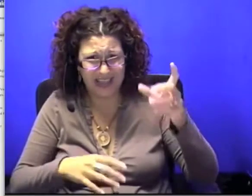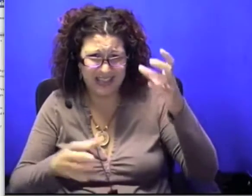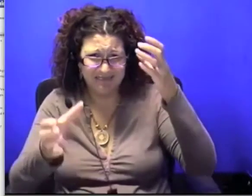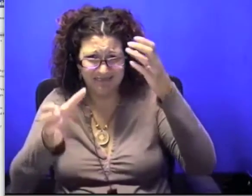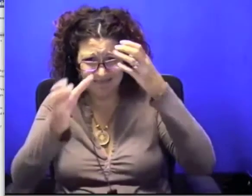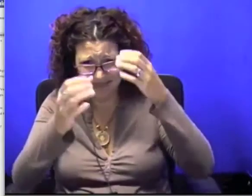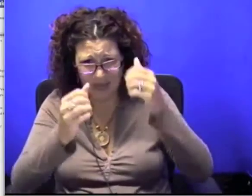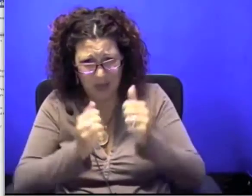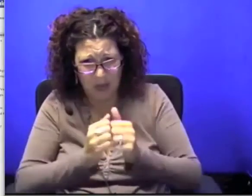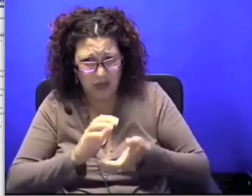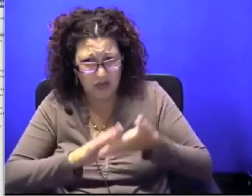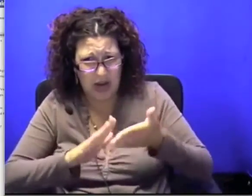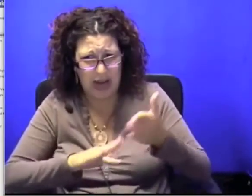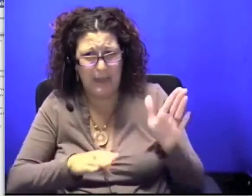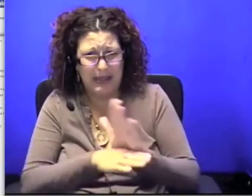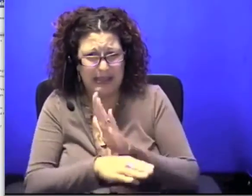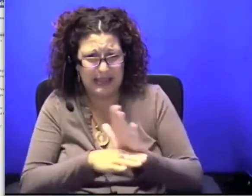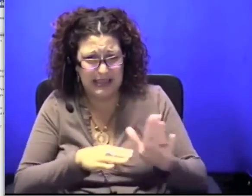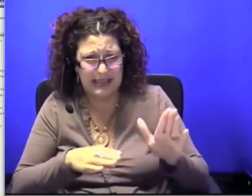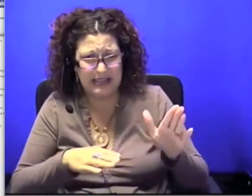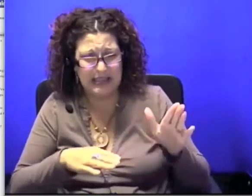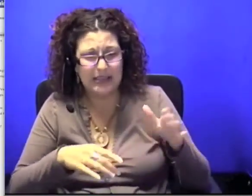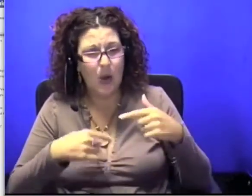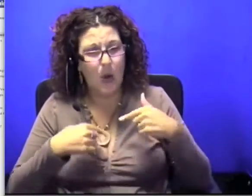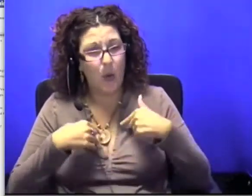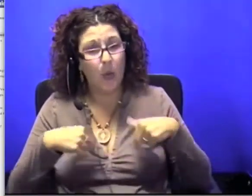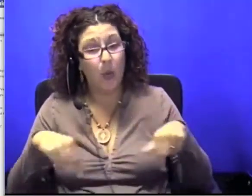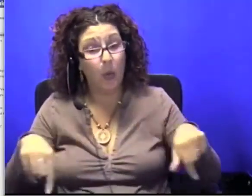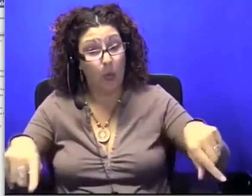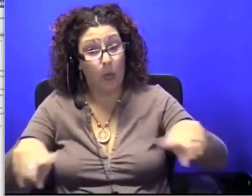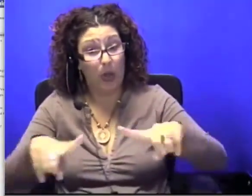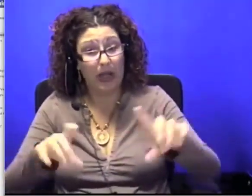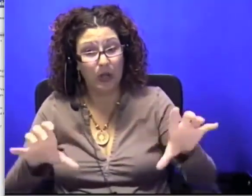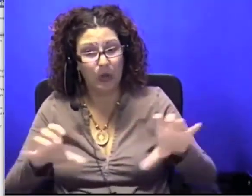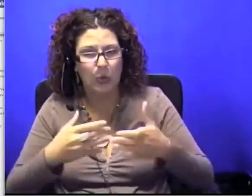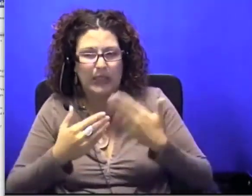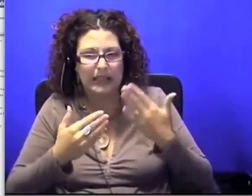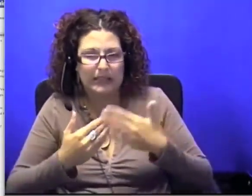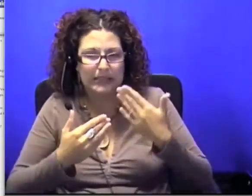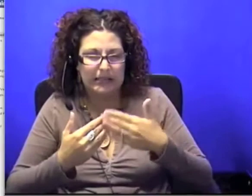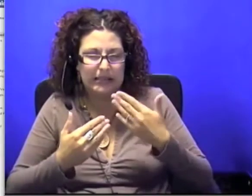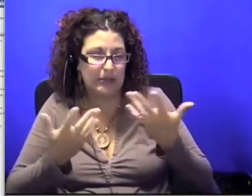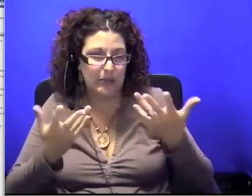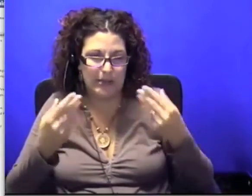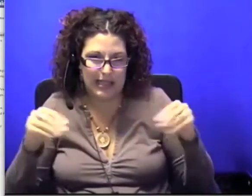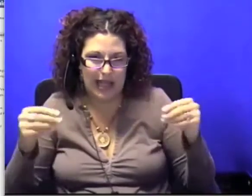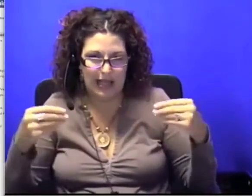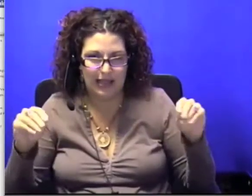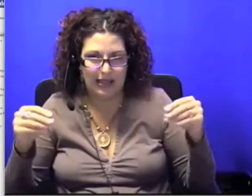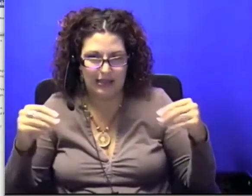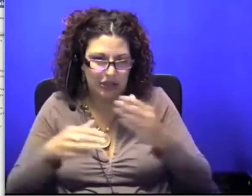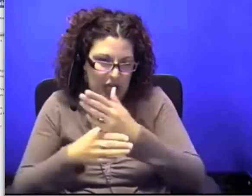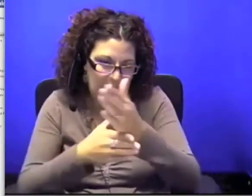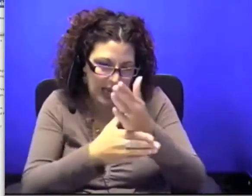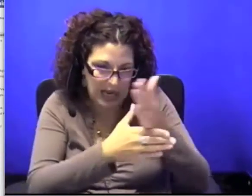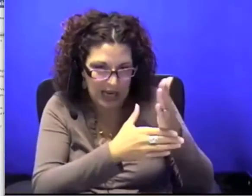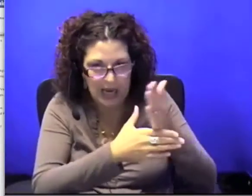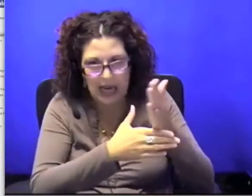those things extremely well. They've done it for decades. We get to do what's easy for us to do, and that is just to